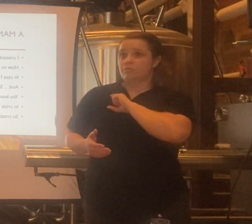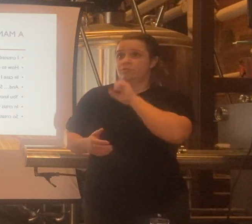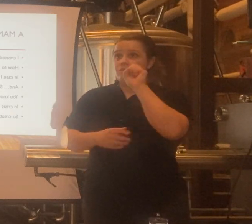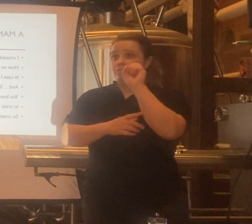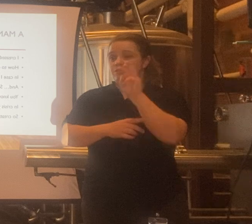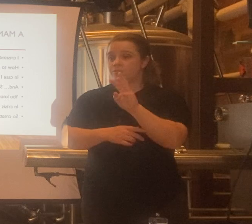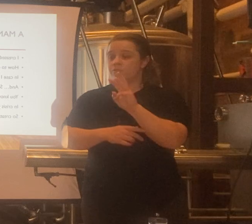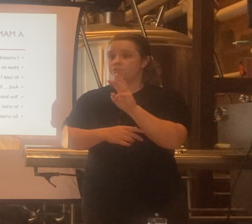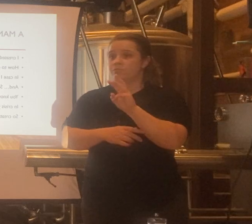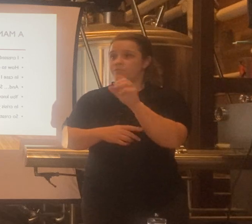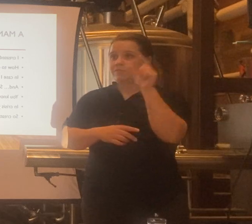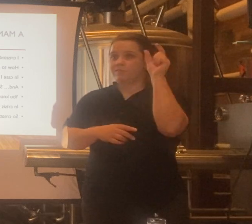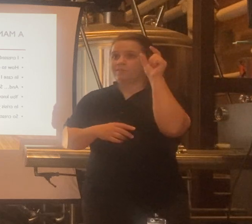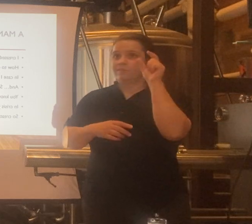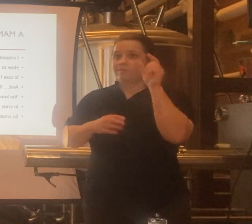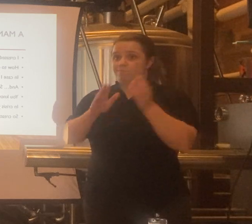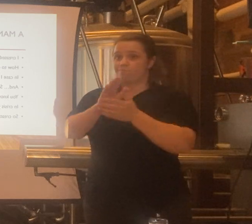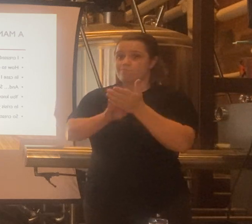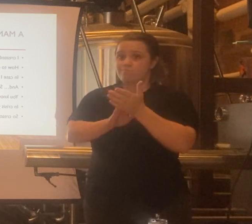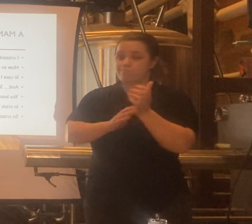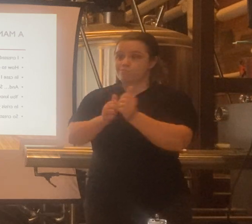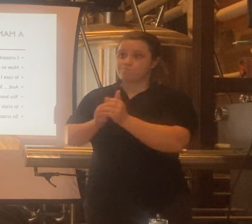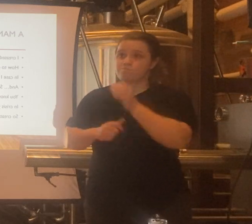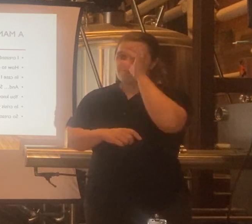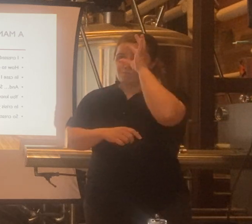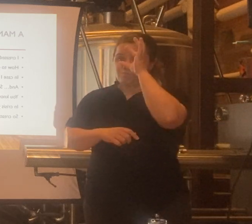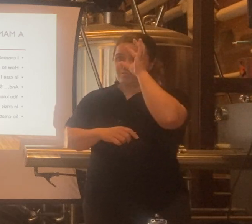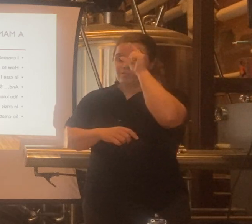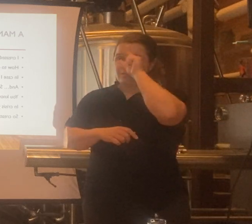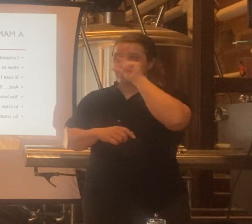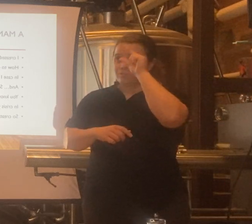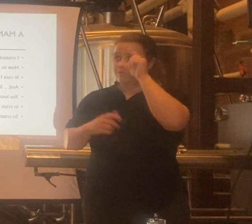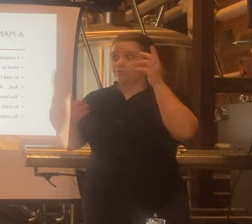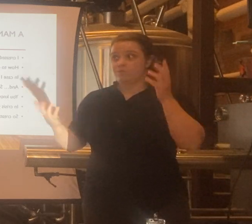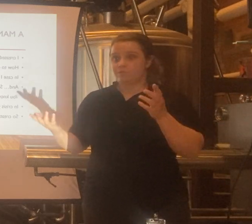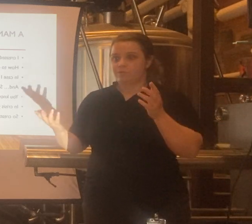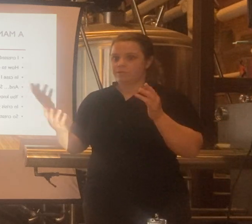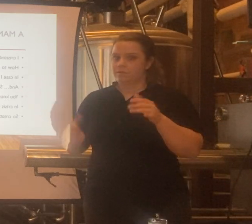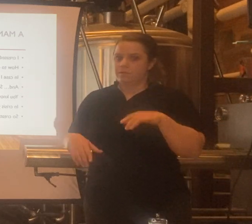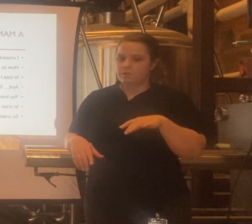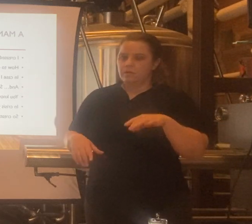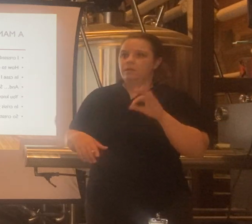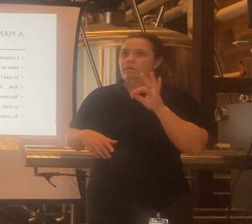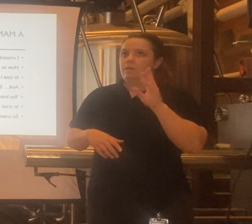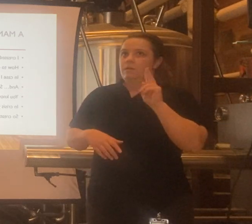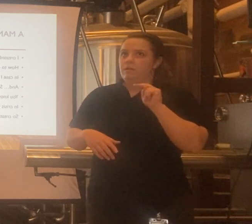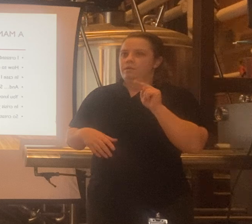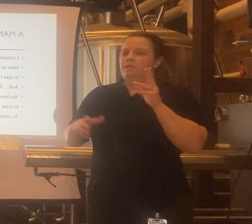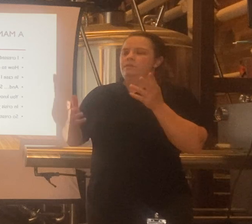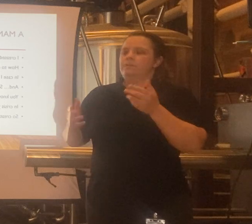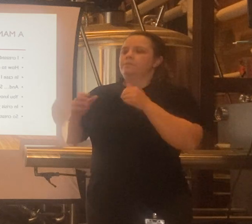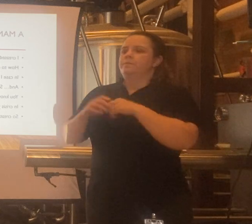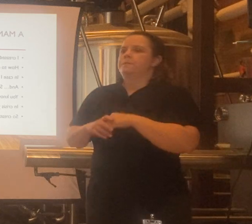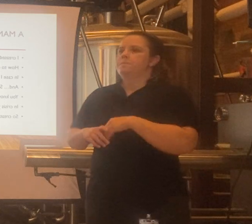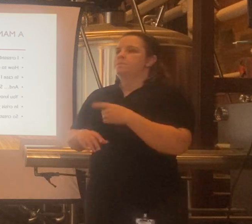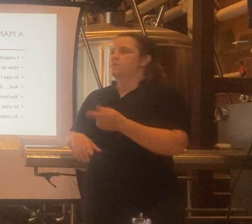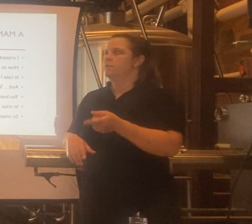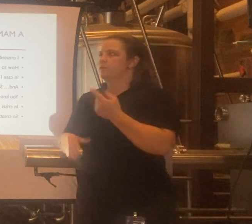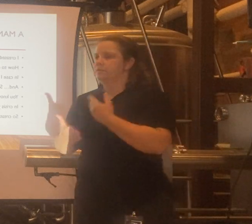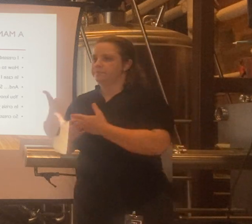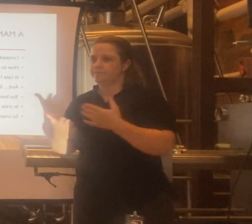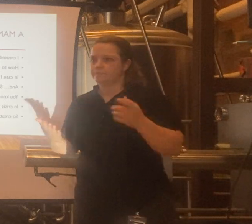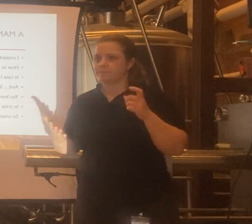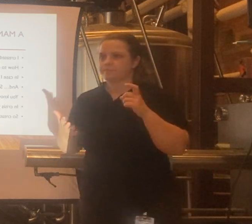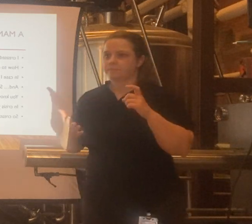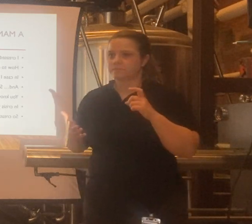offline. But yeah, disaster recovery. We had a lot of fun with that on Thursday. But yeah, one of the things I had to do is a disaster